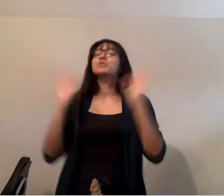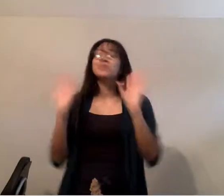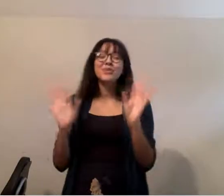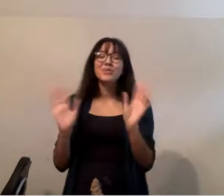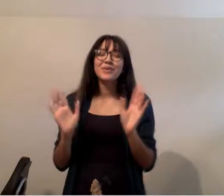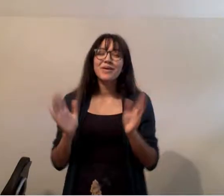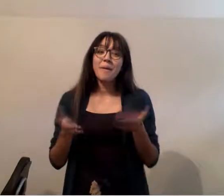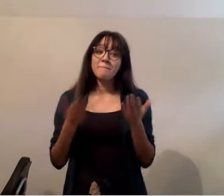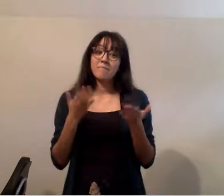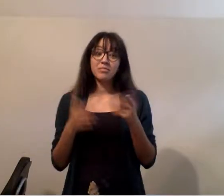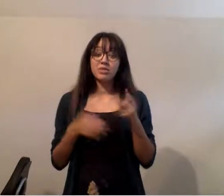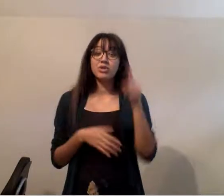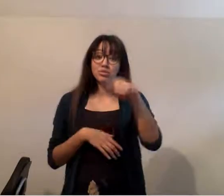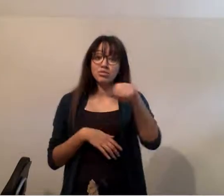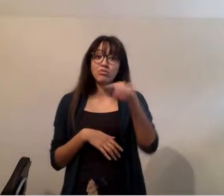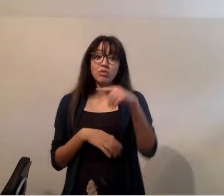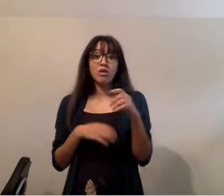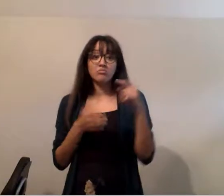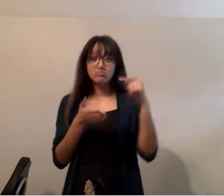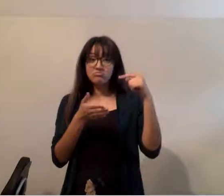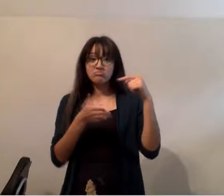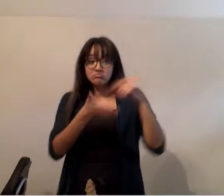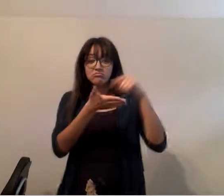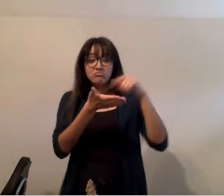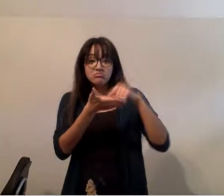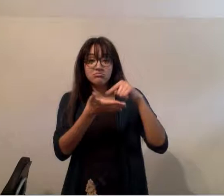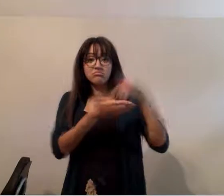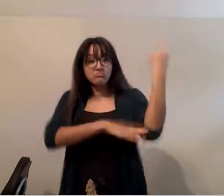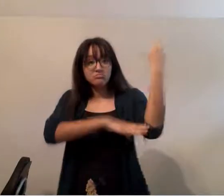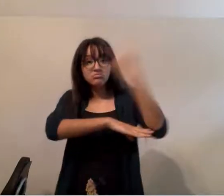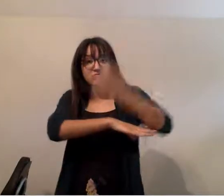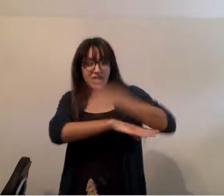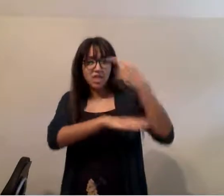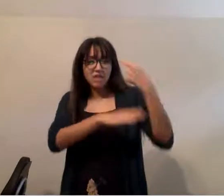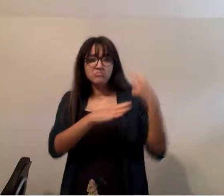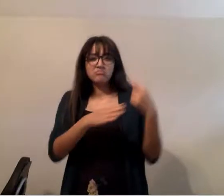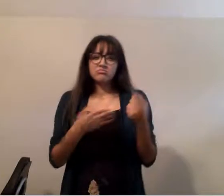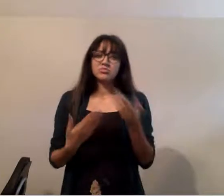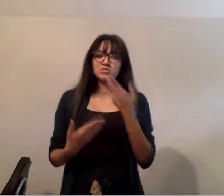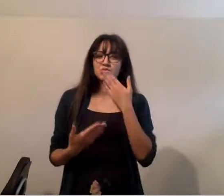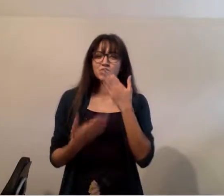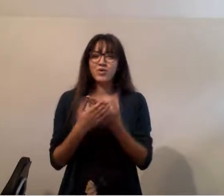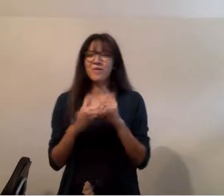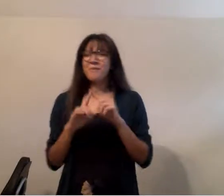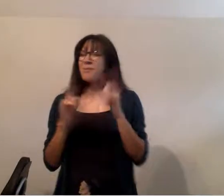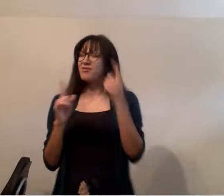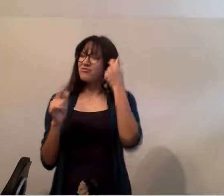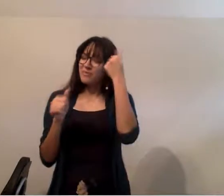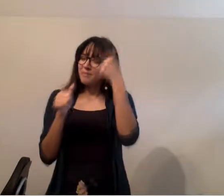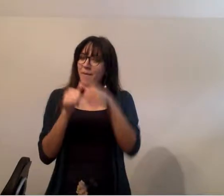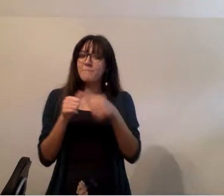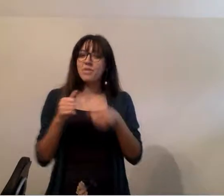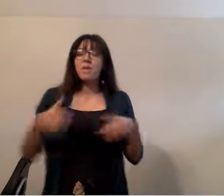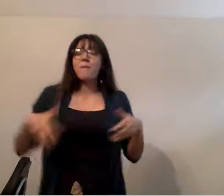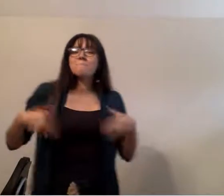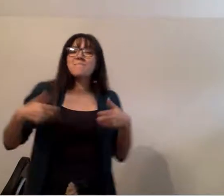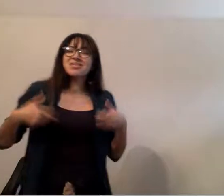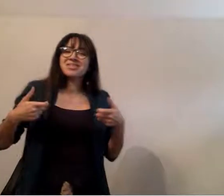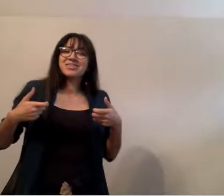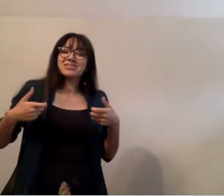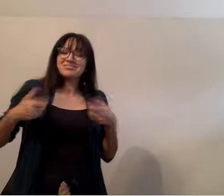And some of you may have a healthy relationship with deadlines. But remember, the monkey's sneakiest trick is when the deadlines aren't